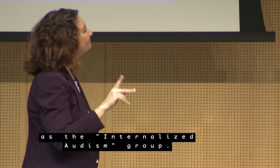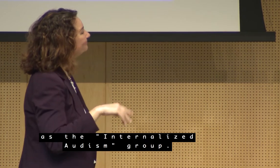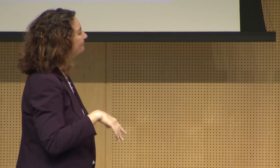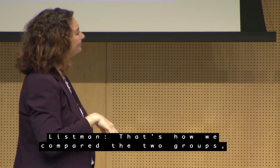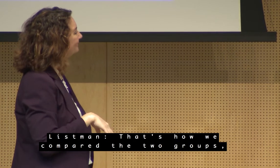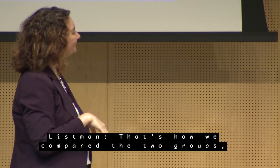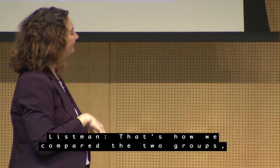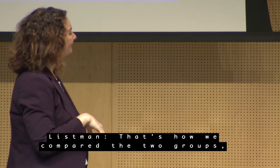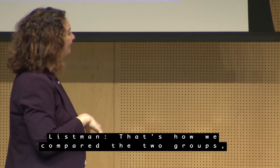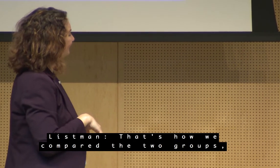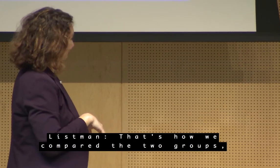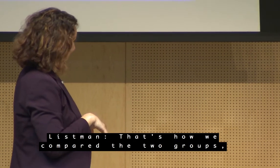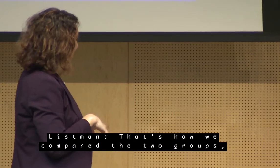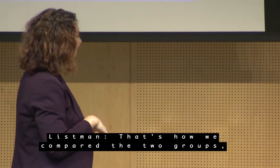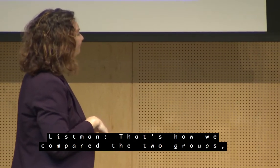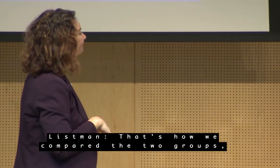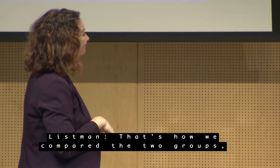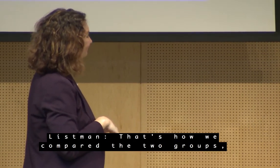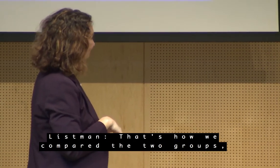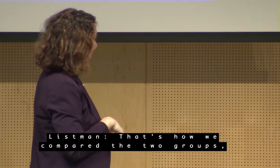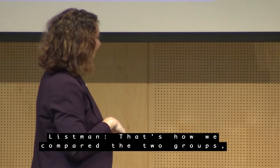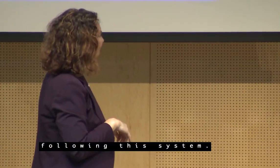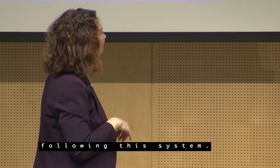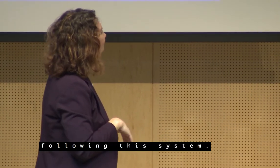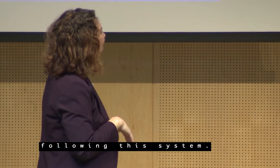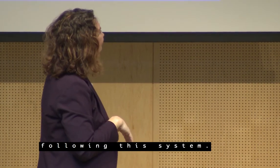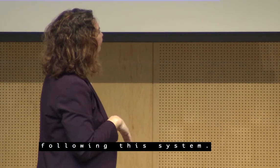That's how we compared the two groups following this system.